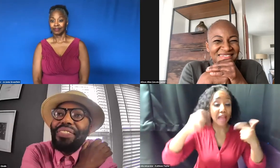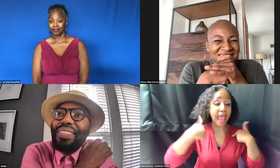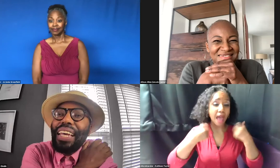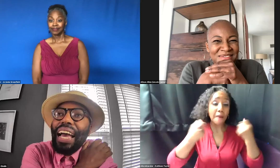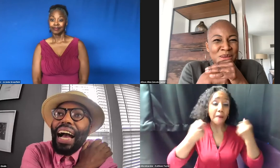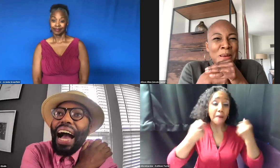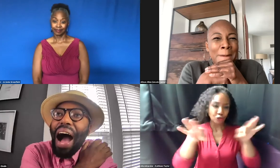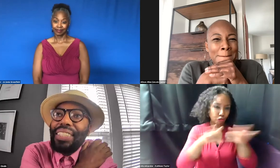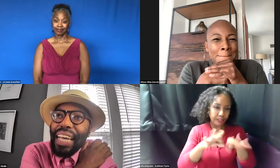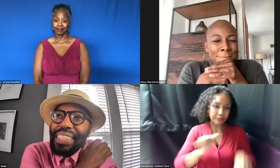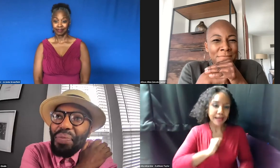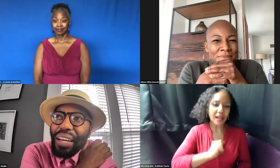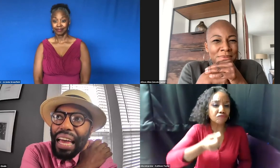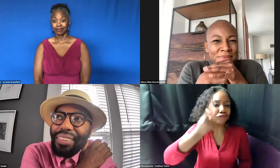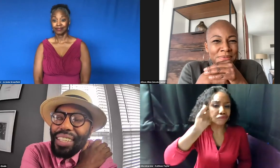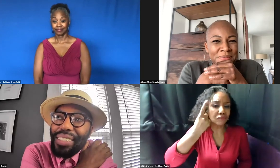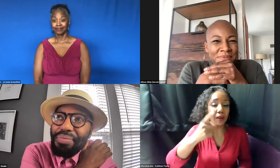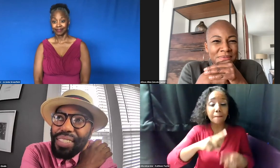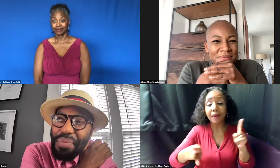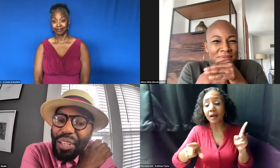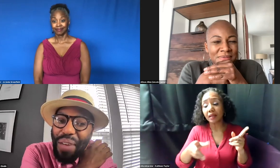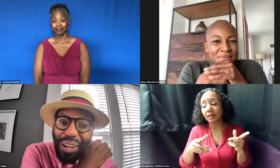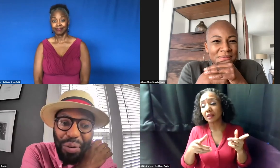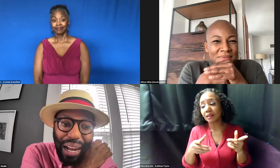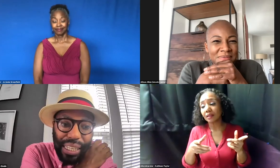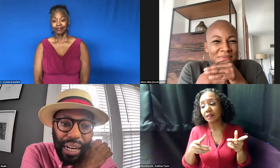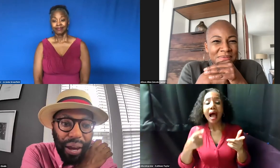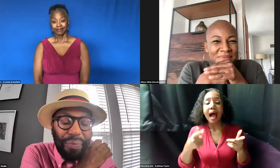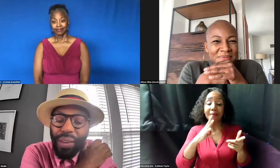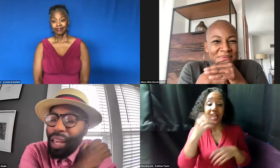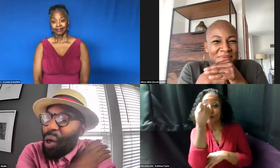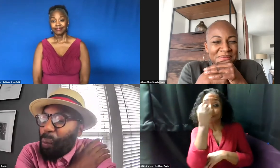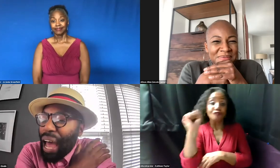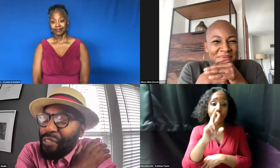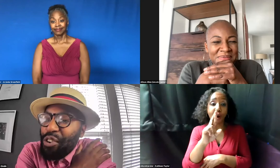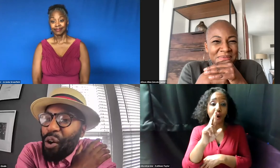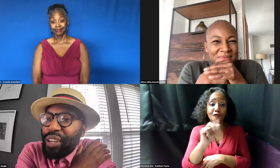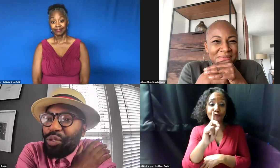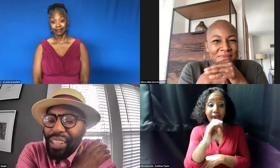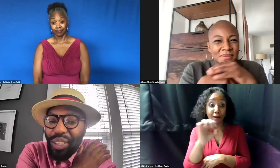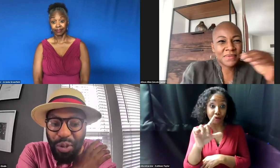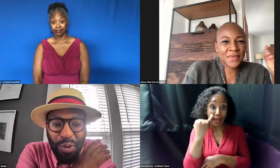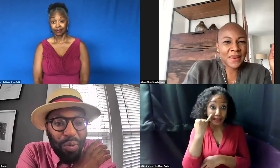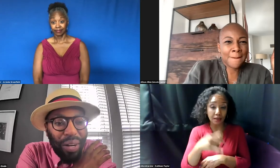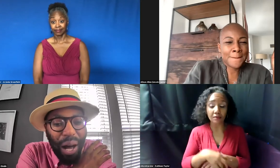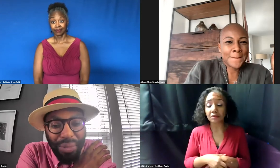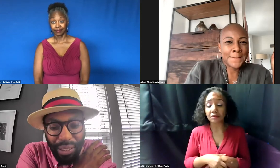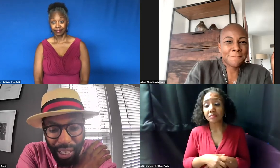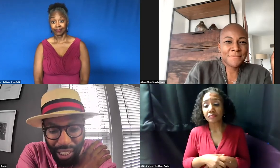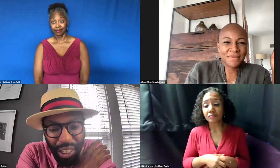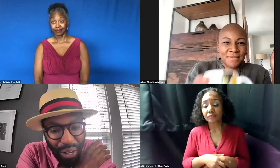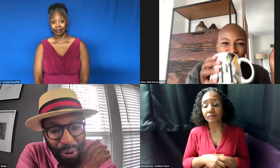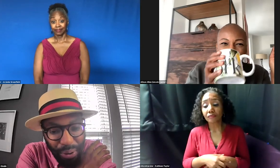and I'll say something like that's seemingly radical, but I'll say it anyway. What I've known is right to do when it